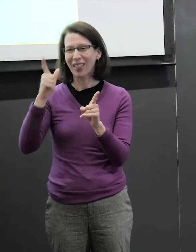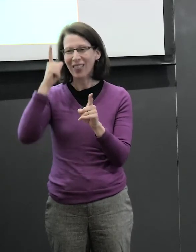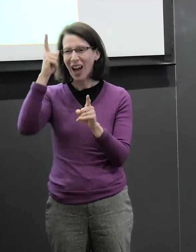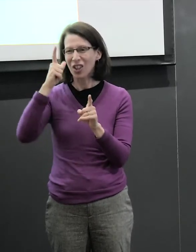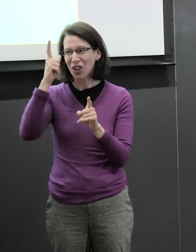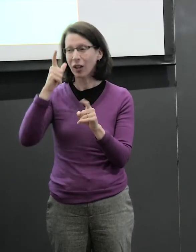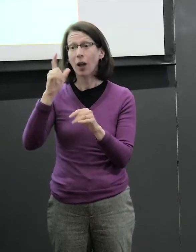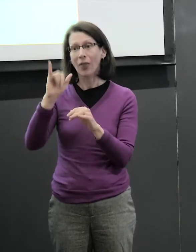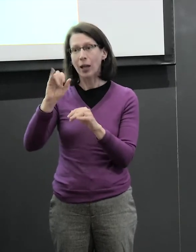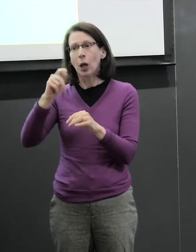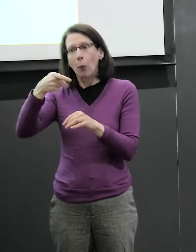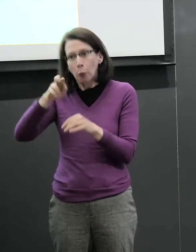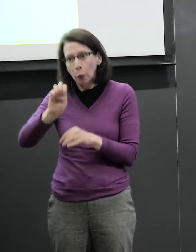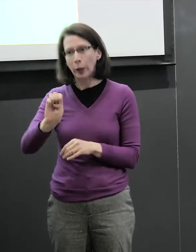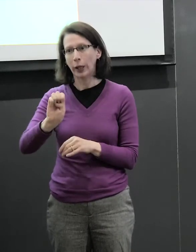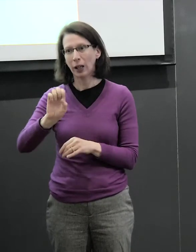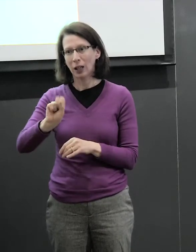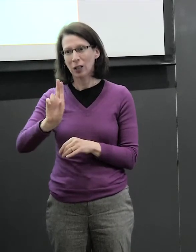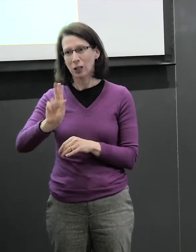of a presupposition.